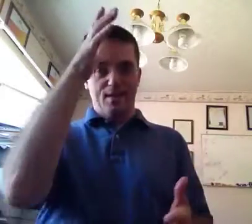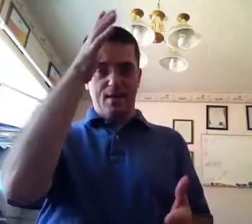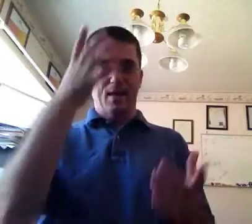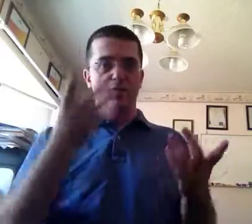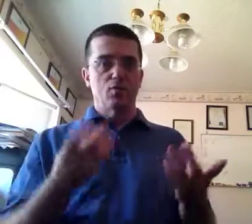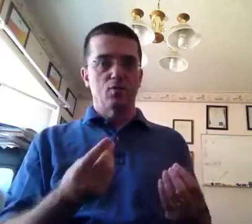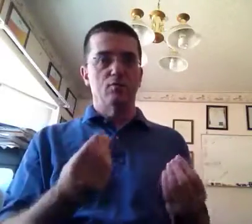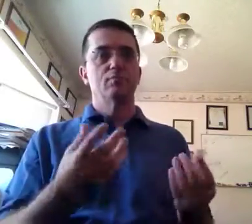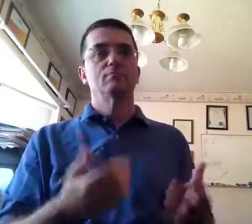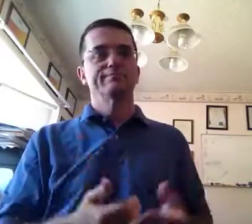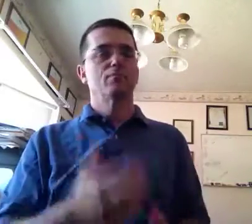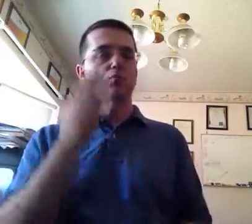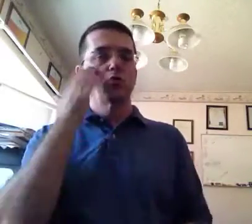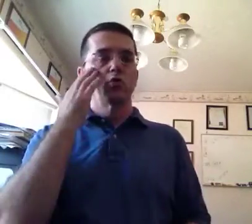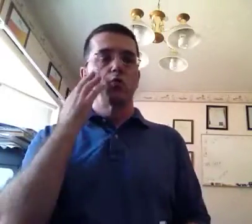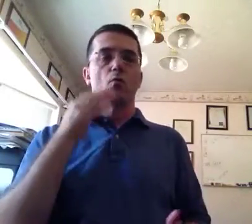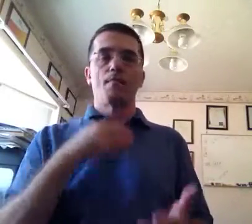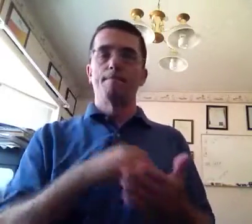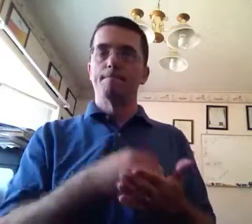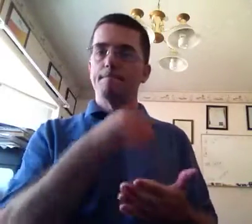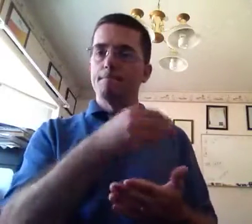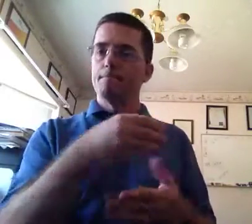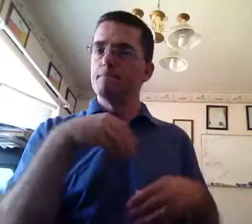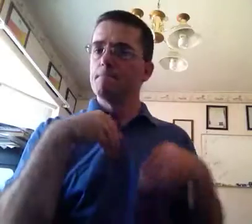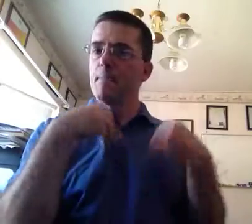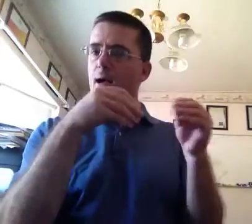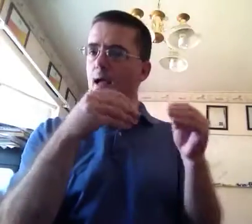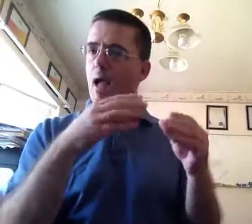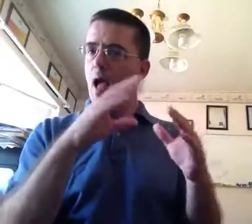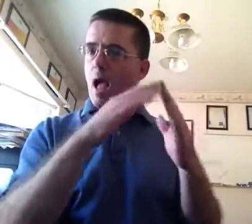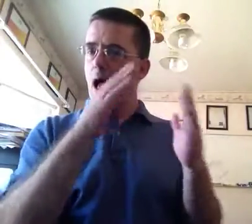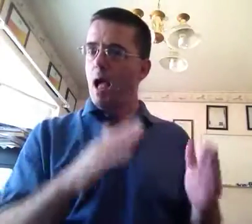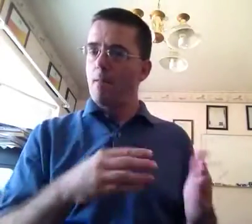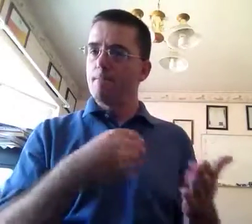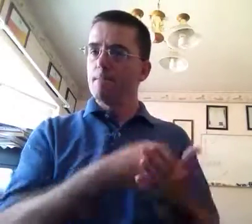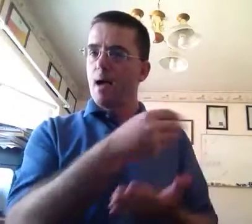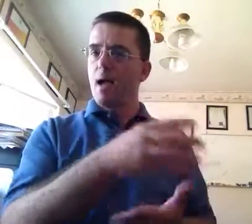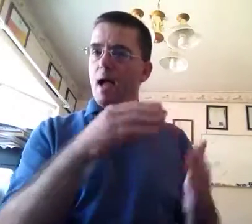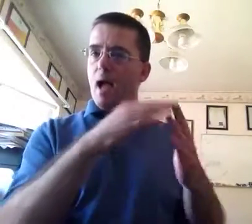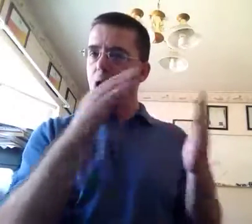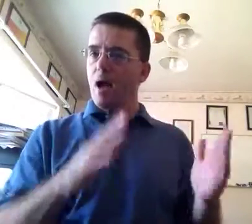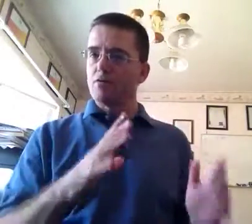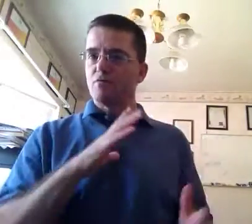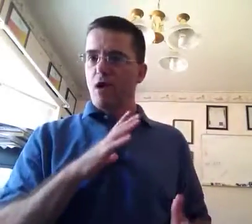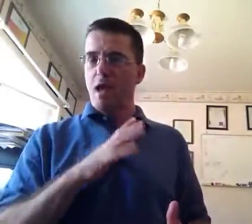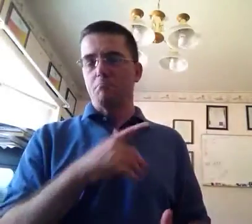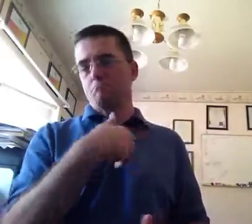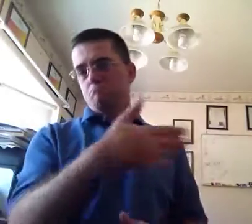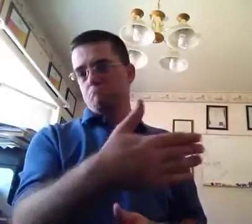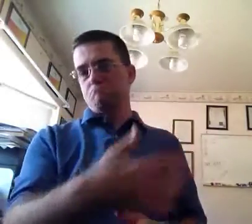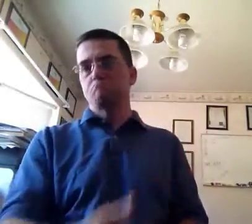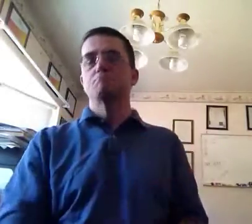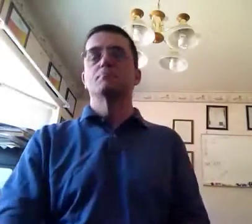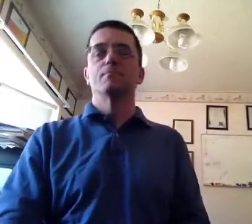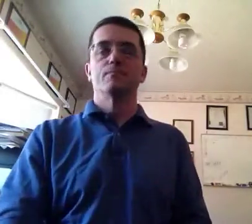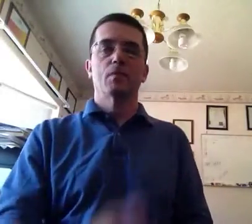I mean, actuarially speaking, if you were to look at a life insurance table of how long a 97-year-old